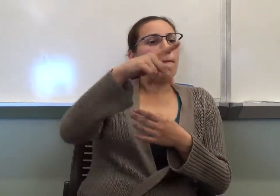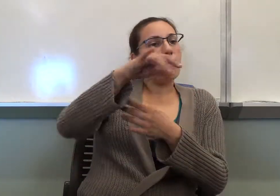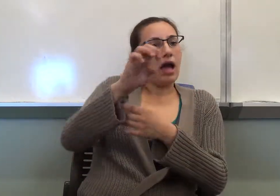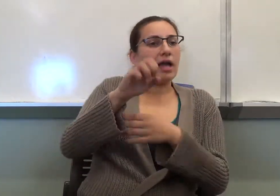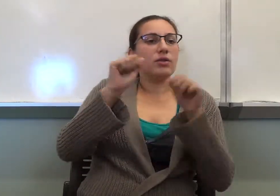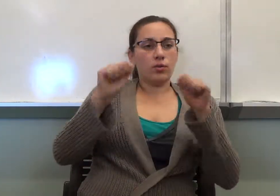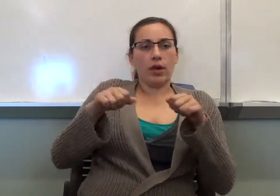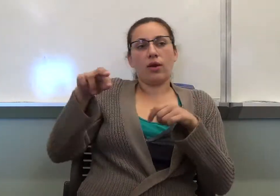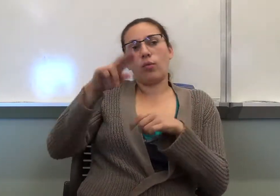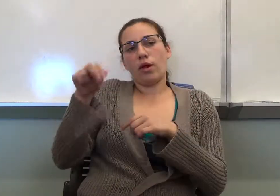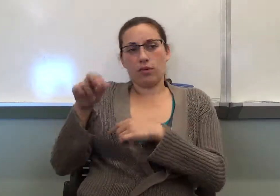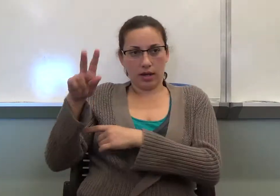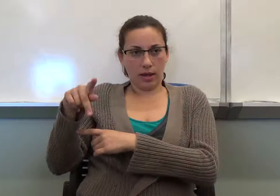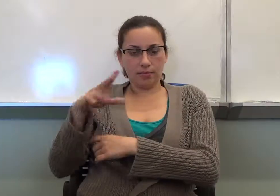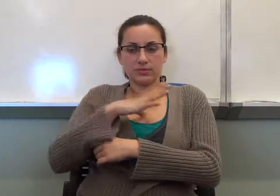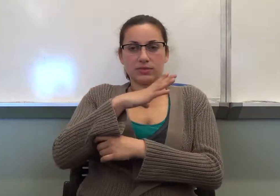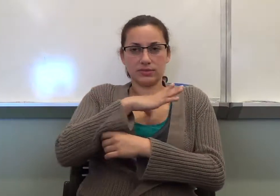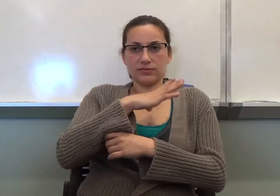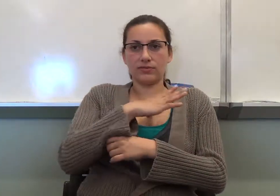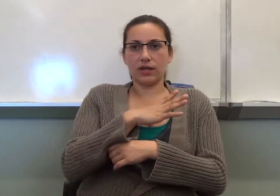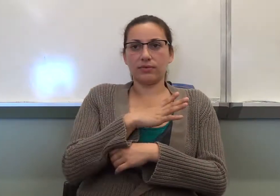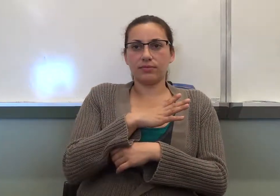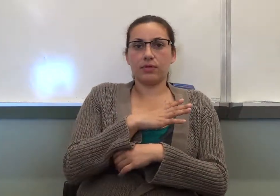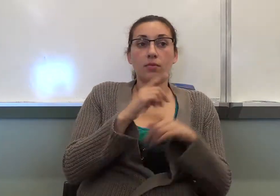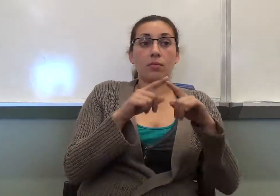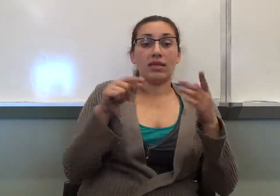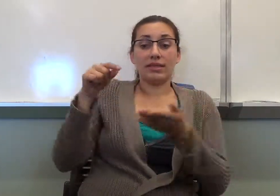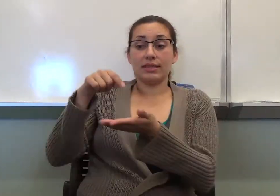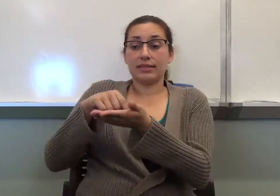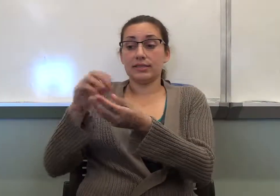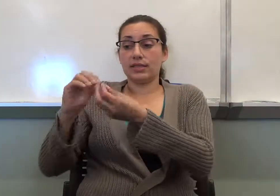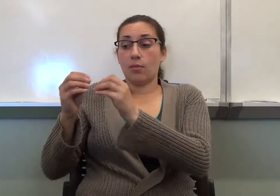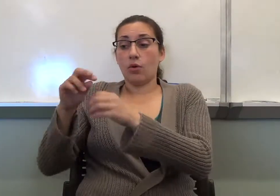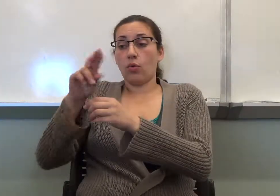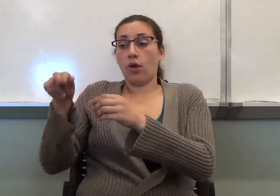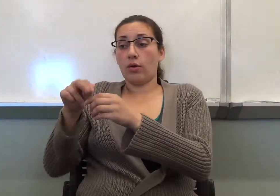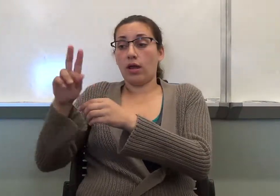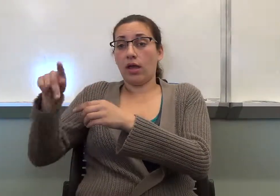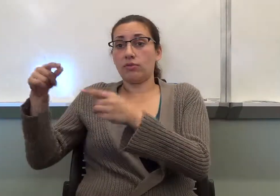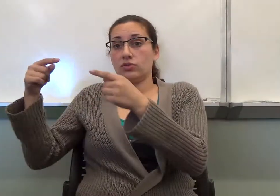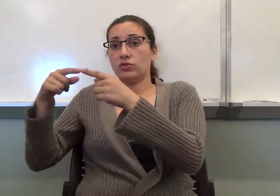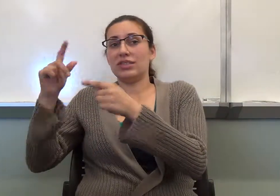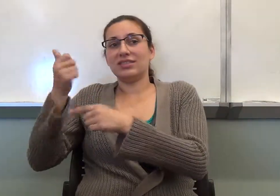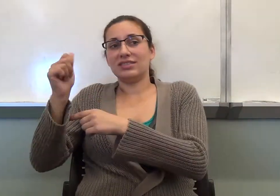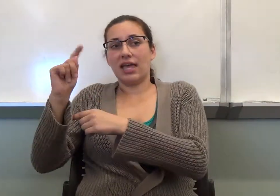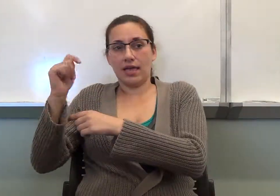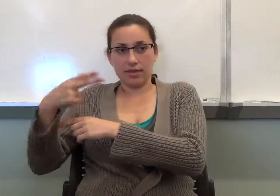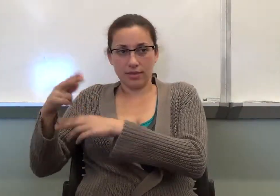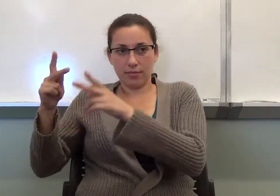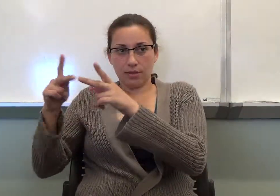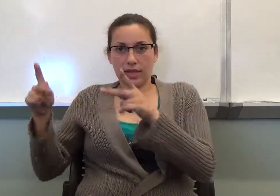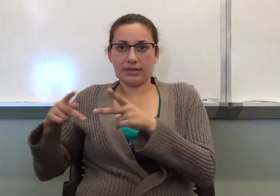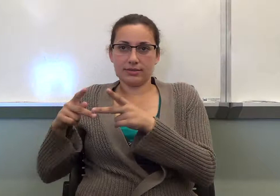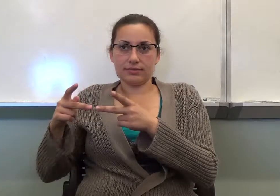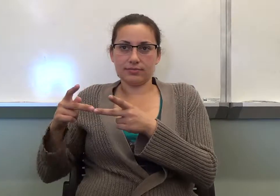This number over here is rounded to the 10th, but it's not actually rounded. They gave us 5.1, so that is actually an accurate